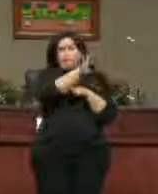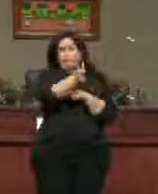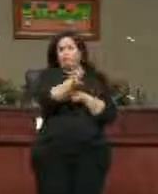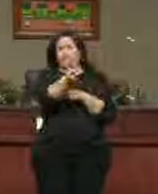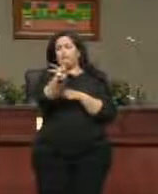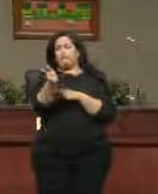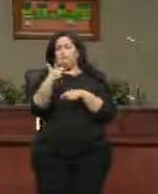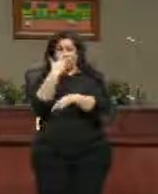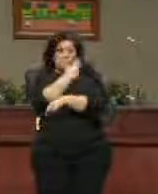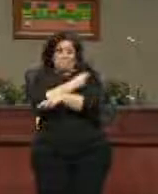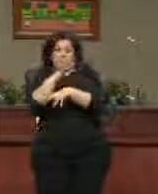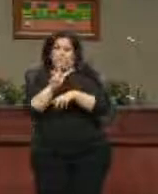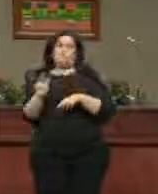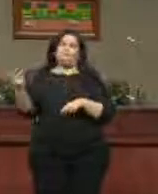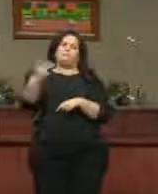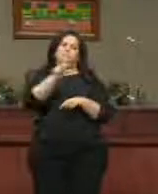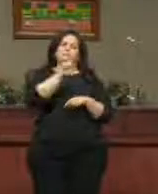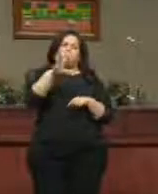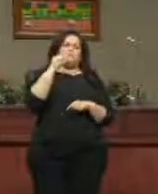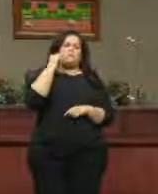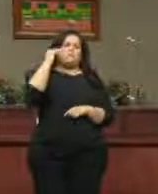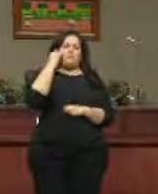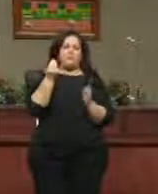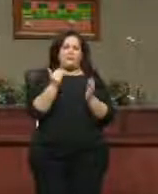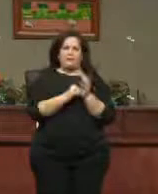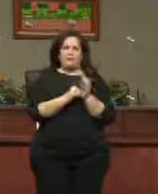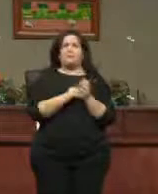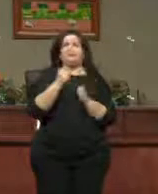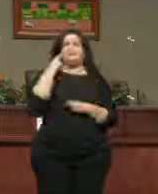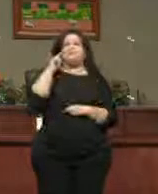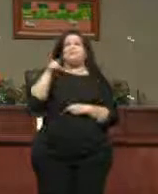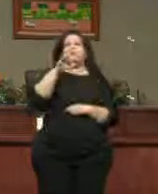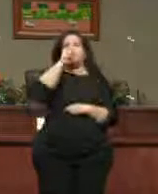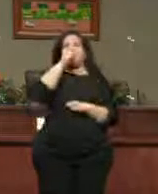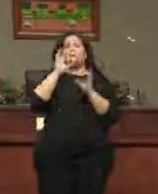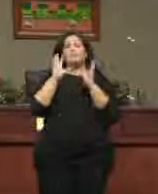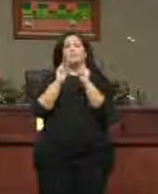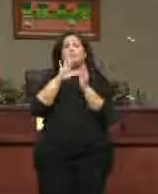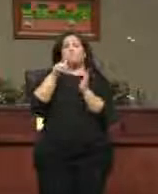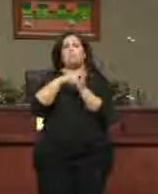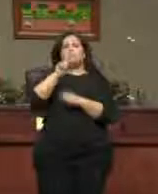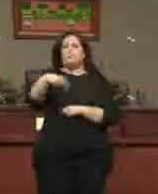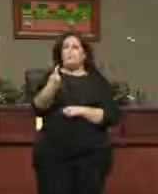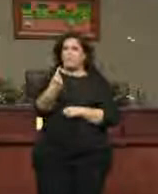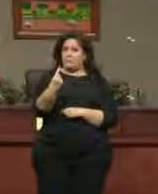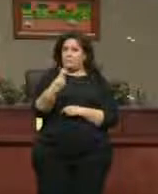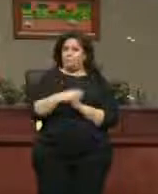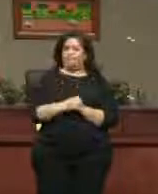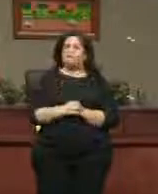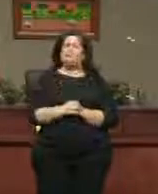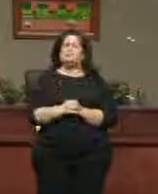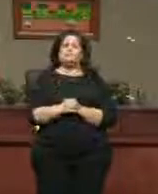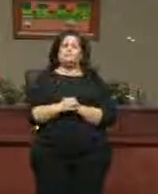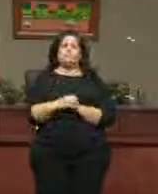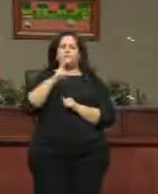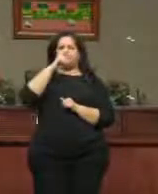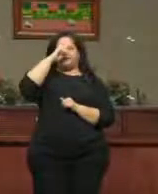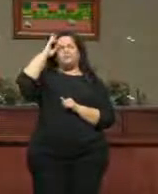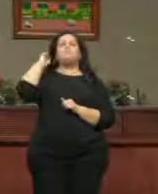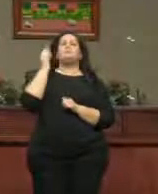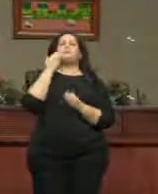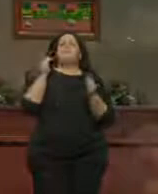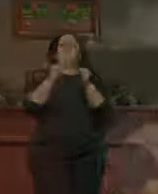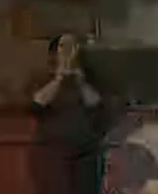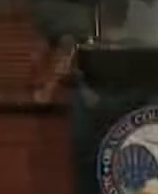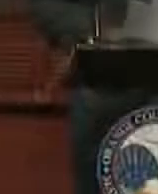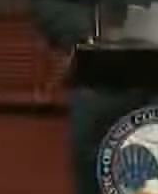again, is for the Convention Center site only, the Convention Center site only. And more good news. As